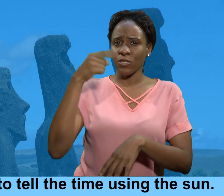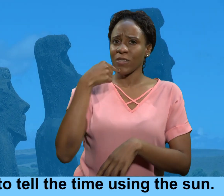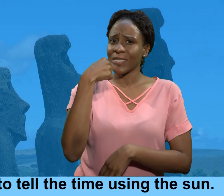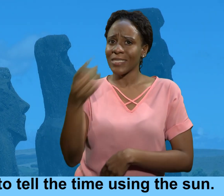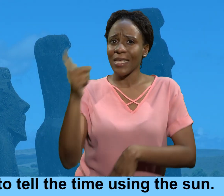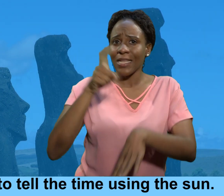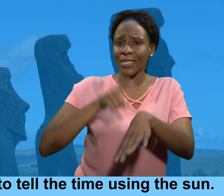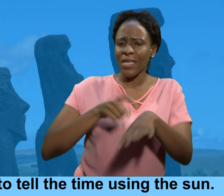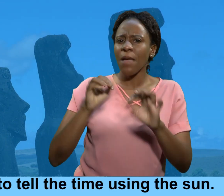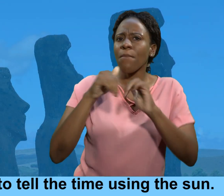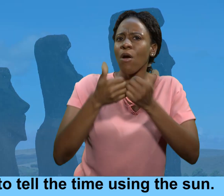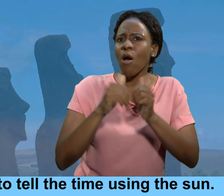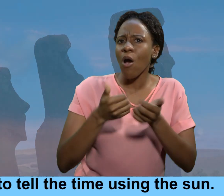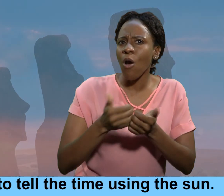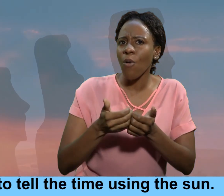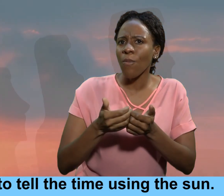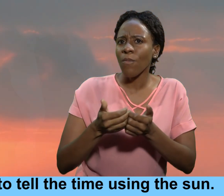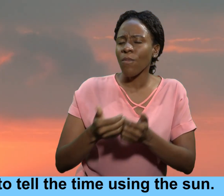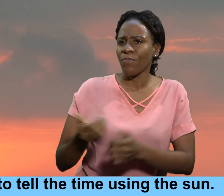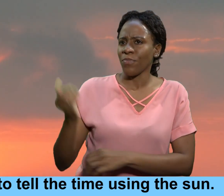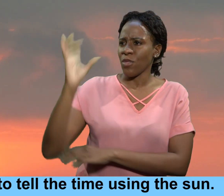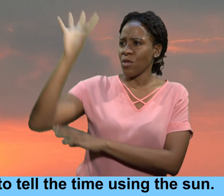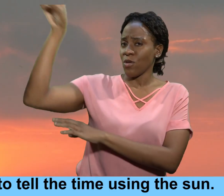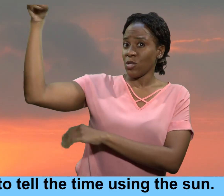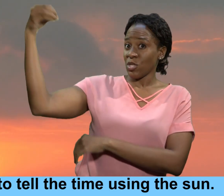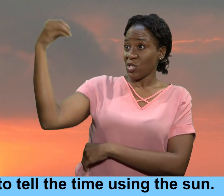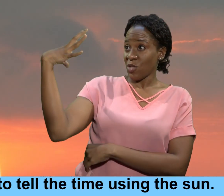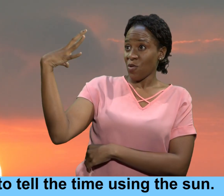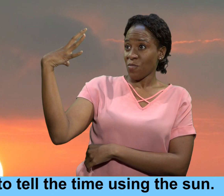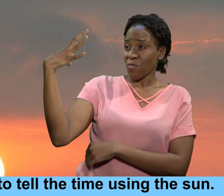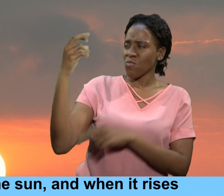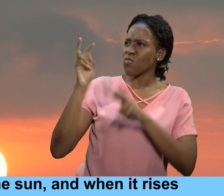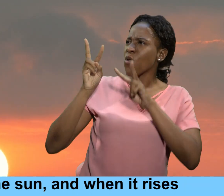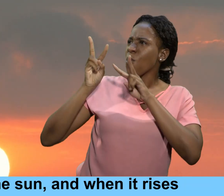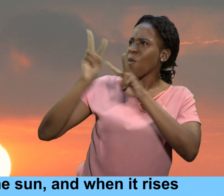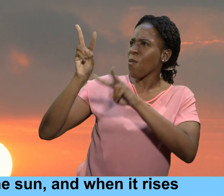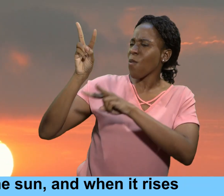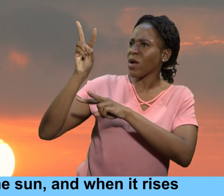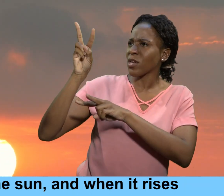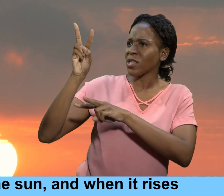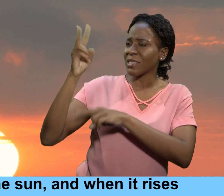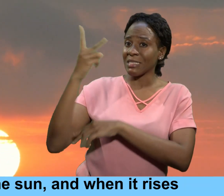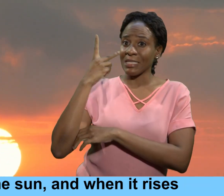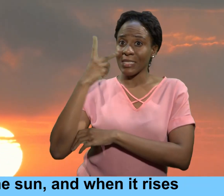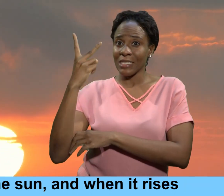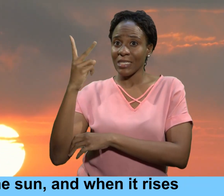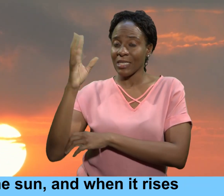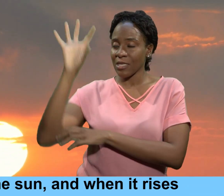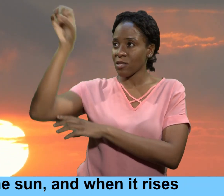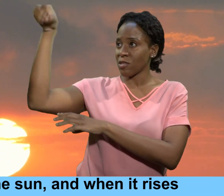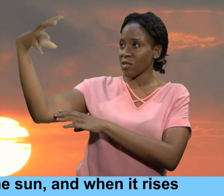persons used to tell the time using the sun. They looked at the